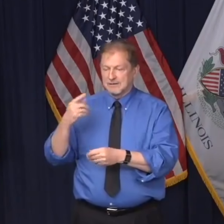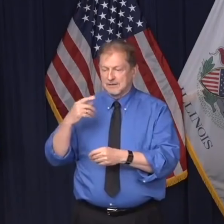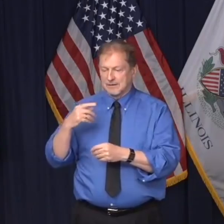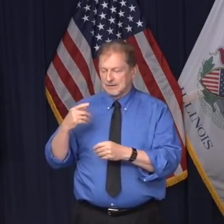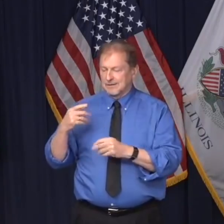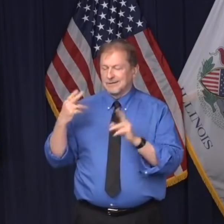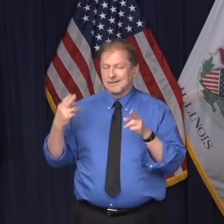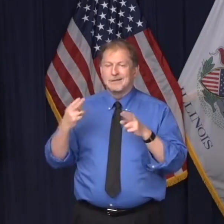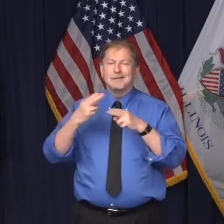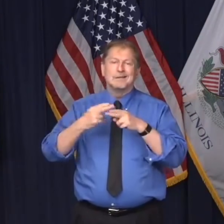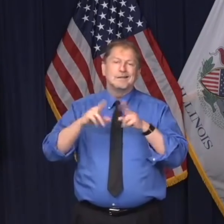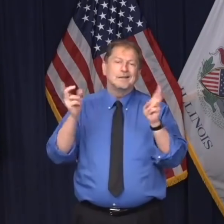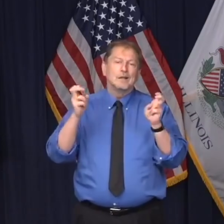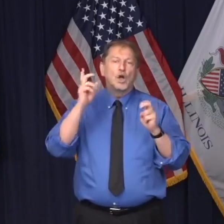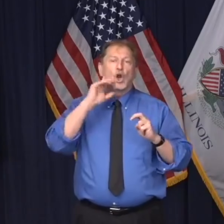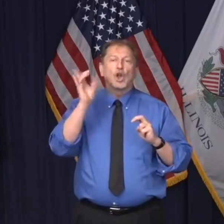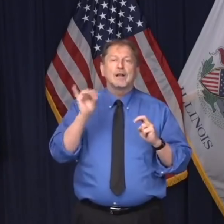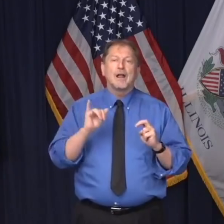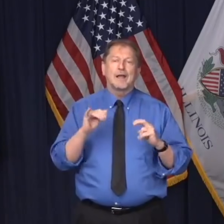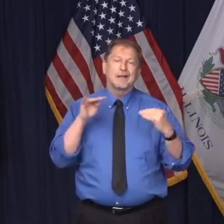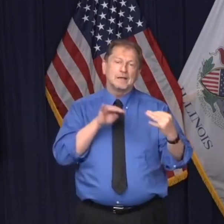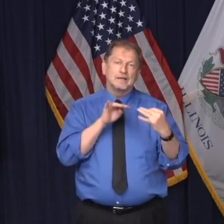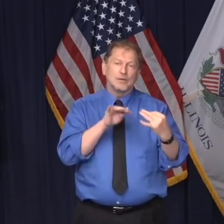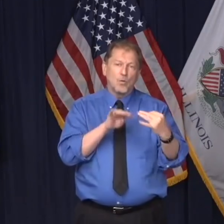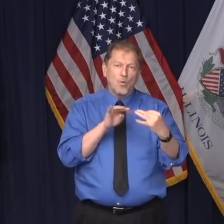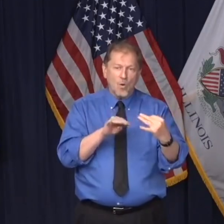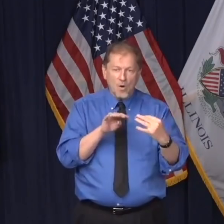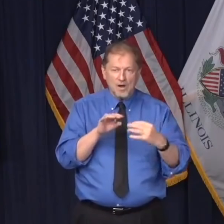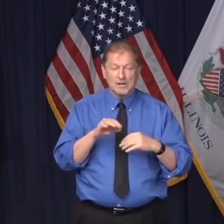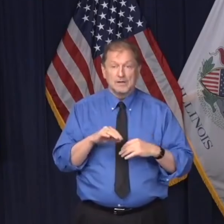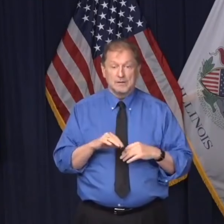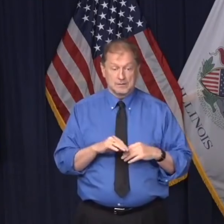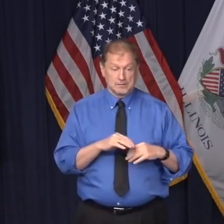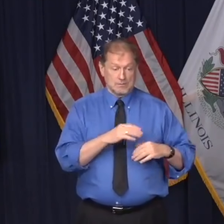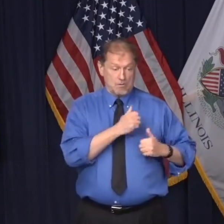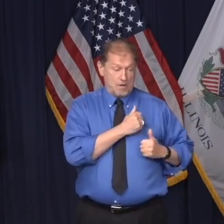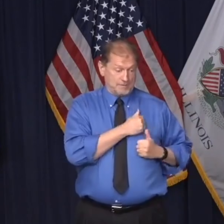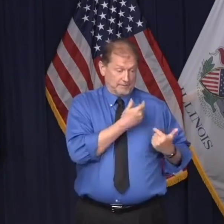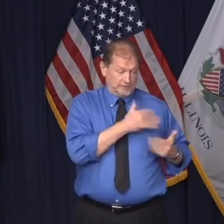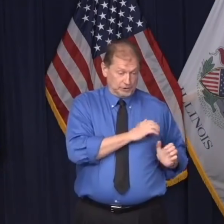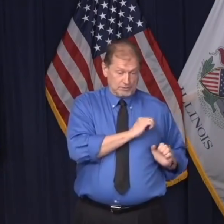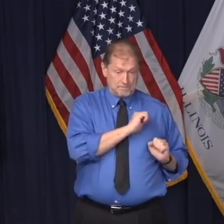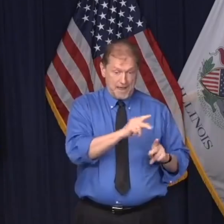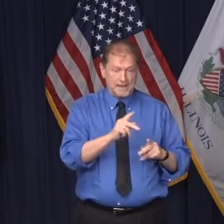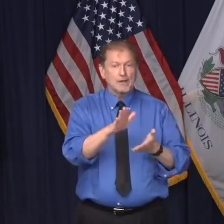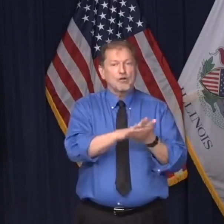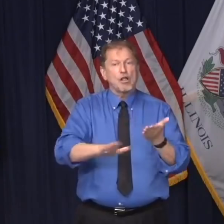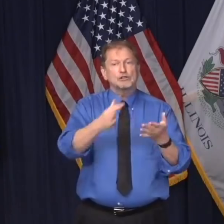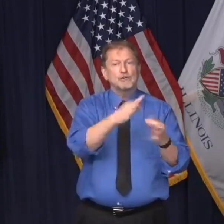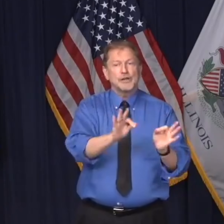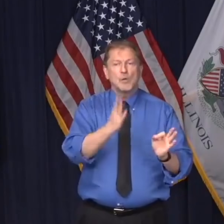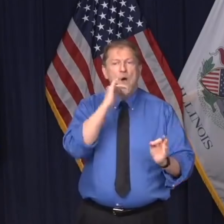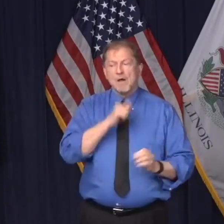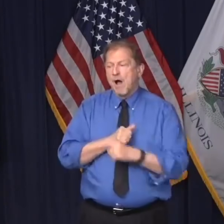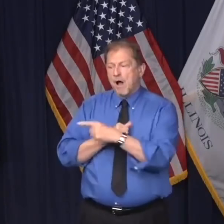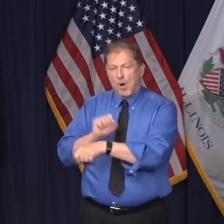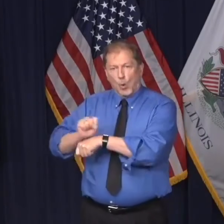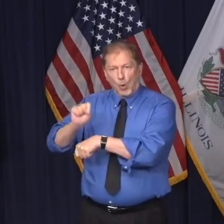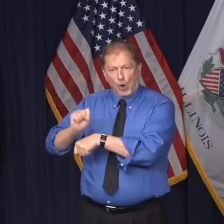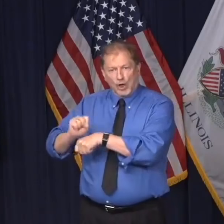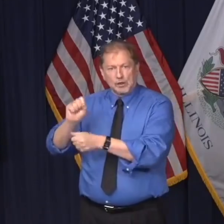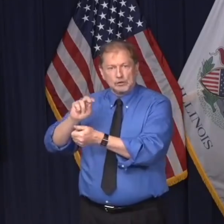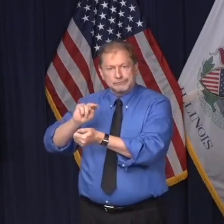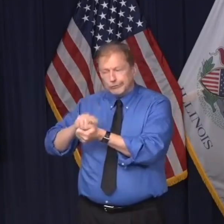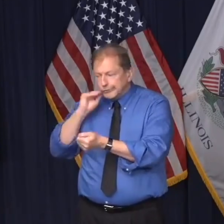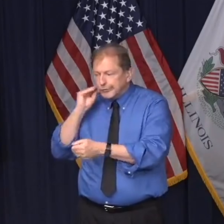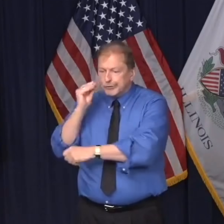as combat pay, you know, for people who are on the front lines, that's something that we ought to be considering. As you know, we don't have you know, any